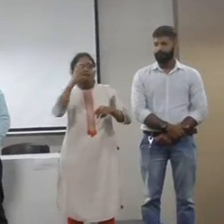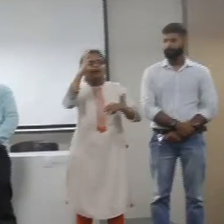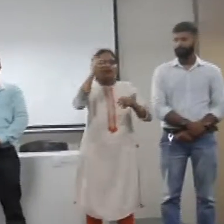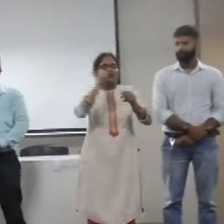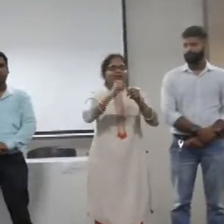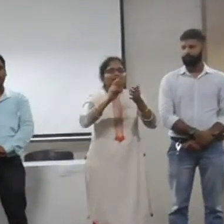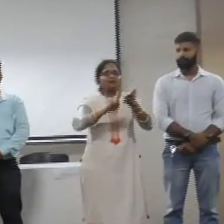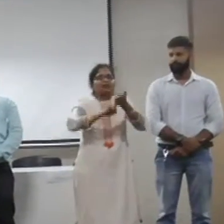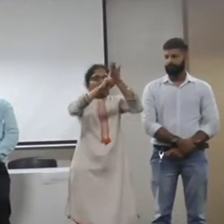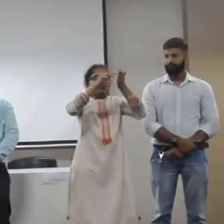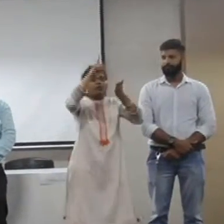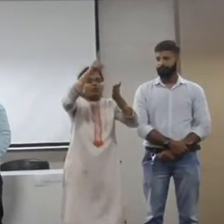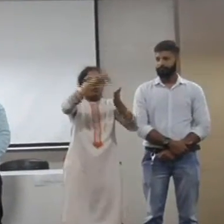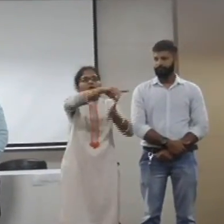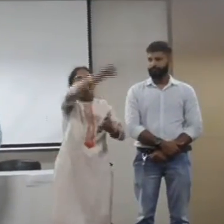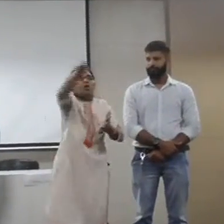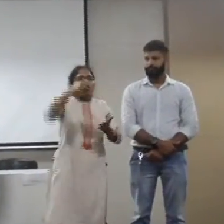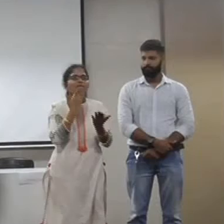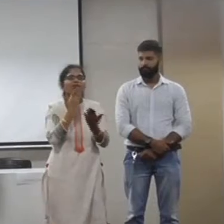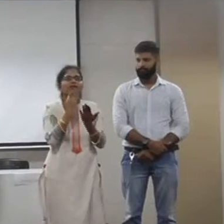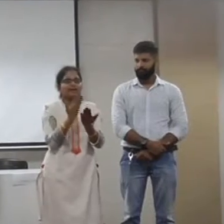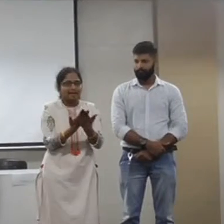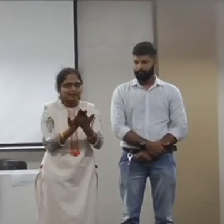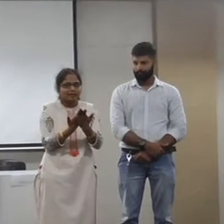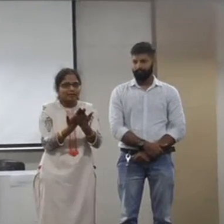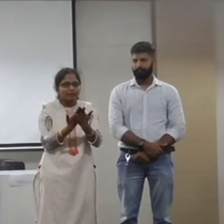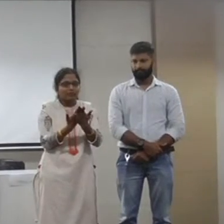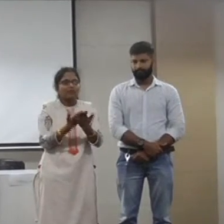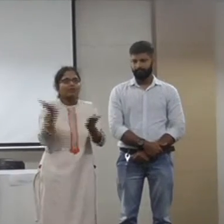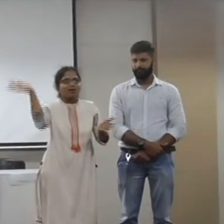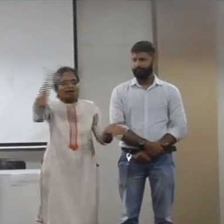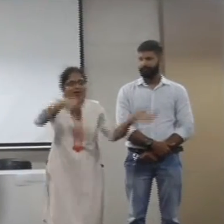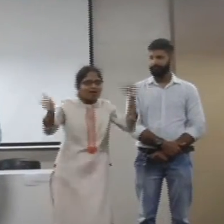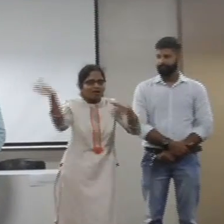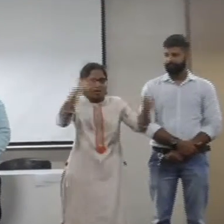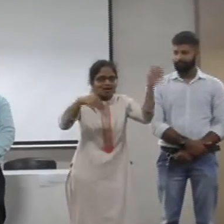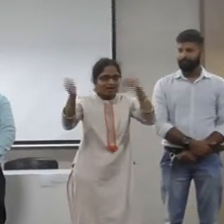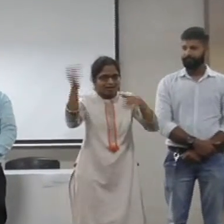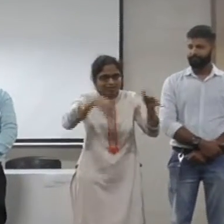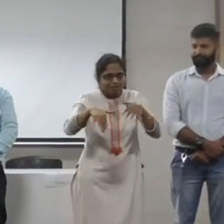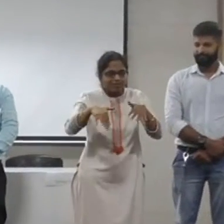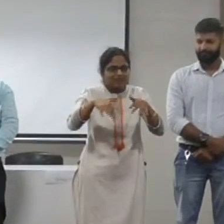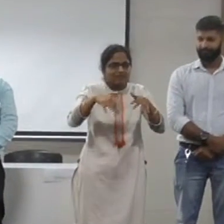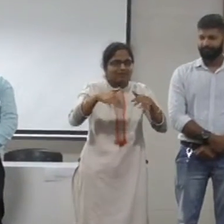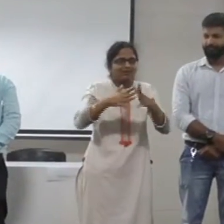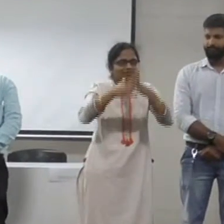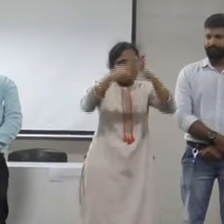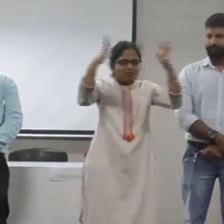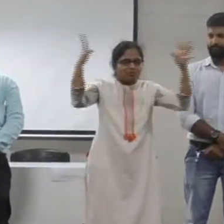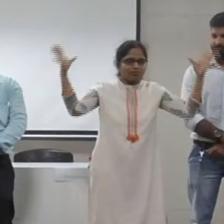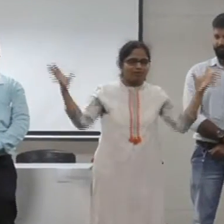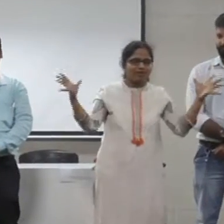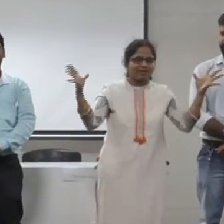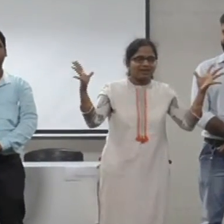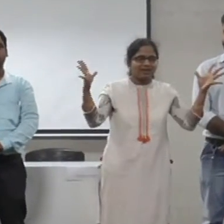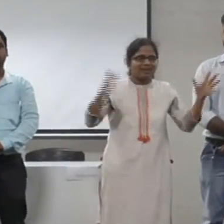I would like to thank all the participants who have come from North Goa District,